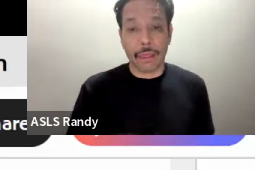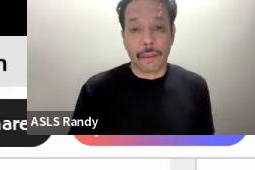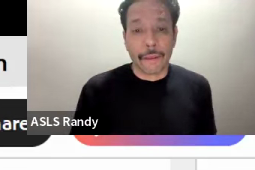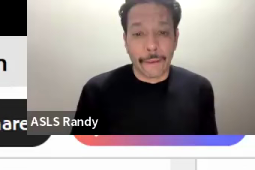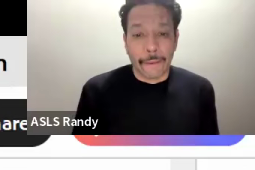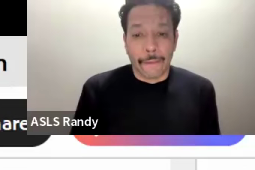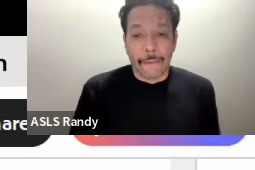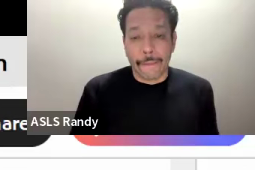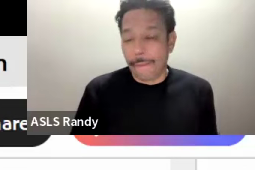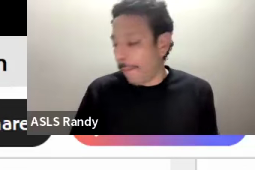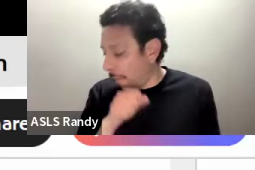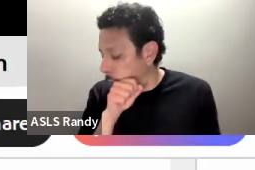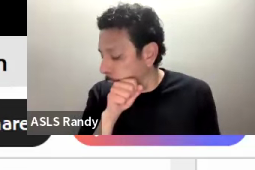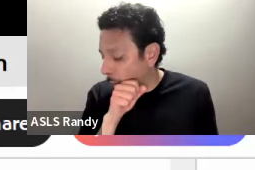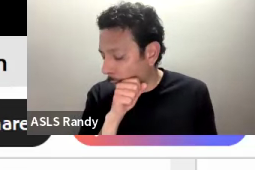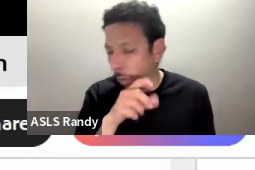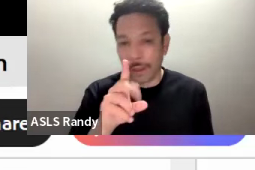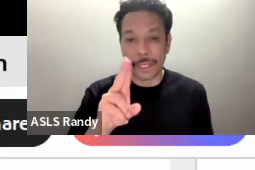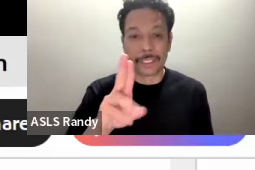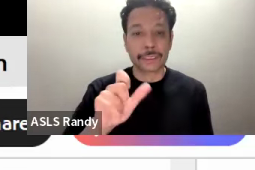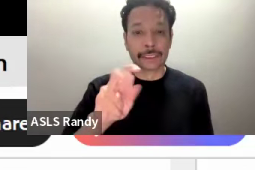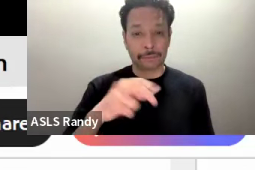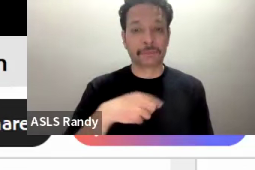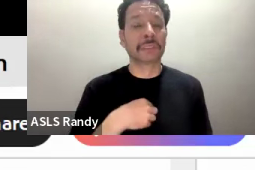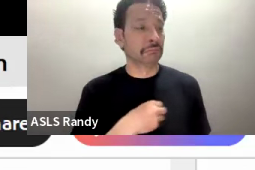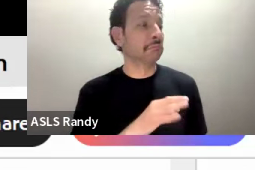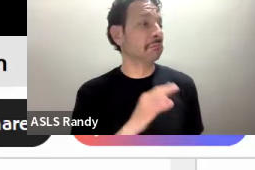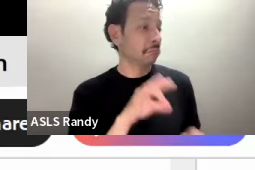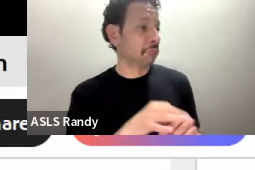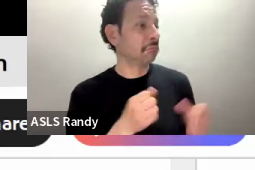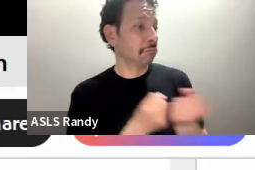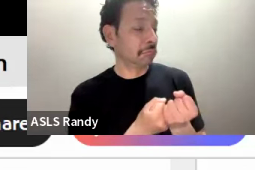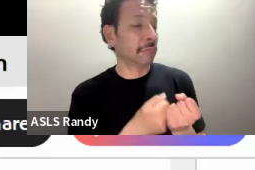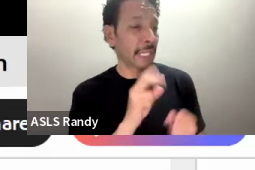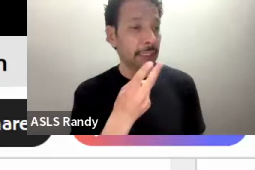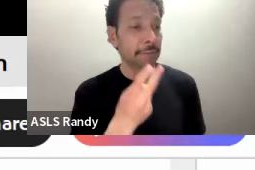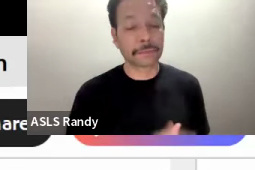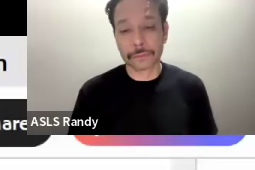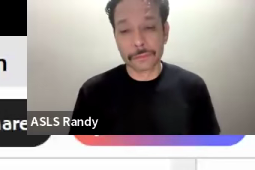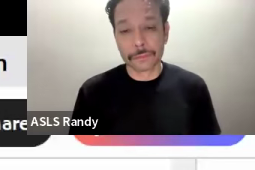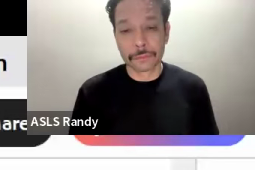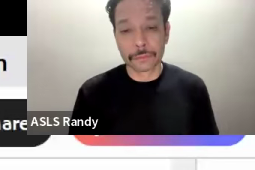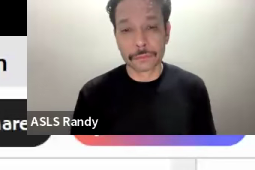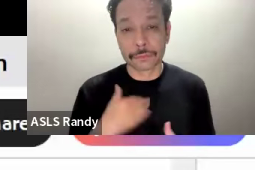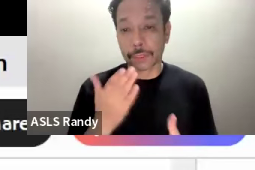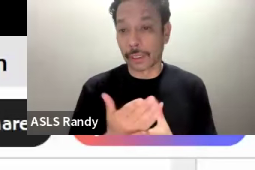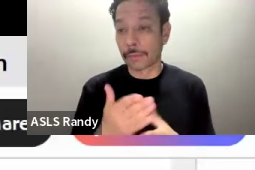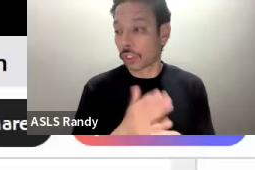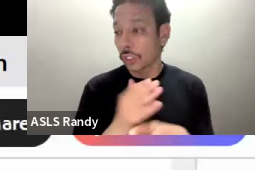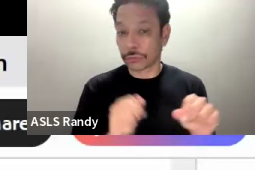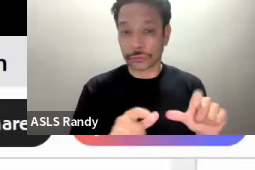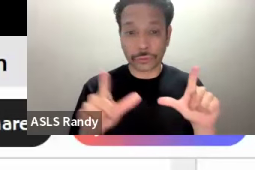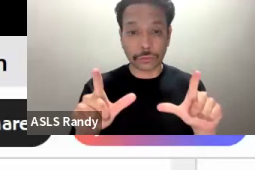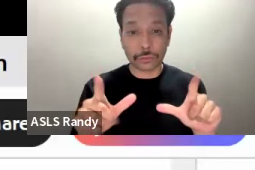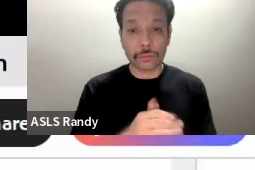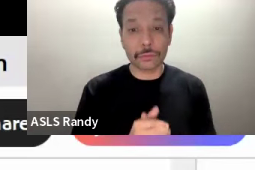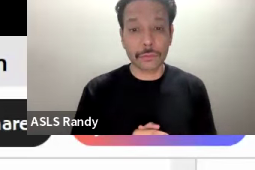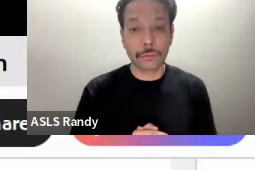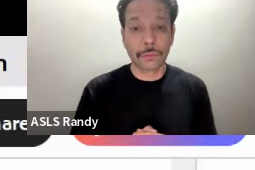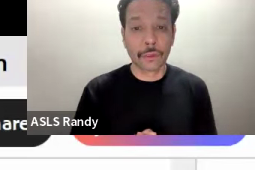Okay. This is Dustin, I'll second. Thank you. And if we could stop sharing so we can get the...